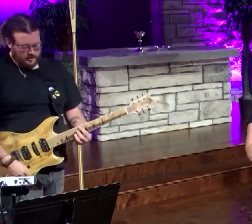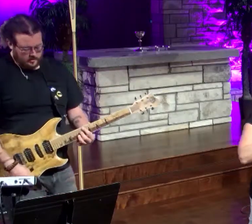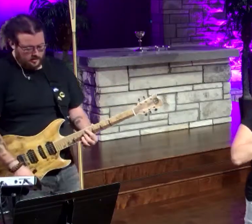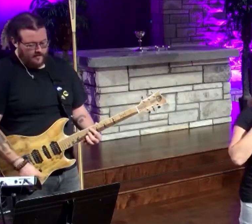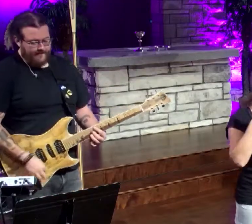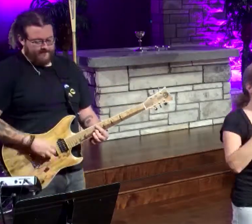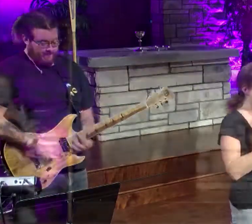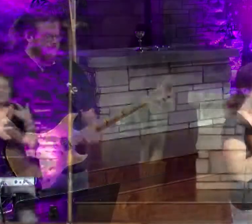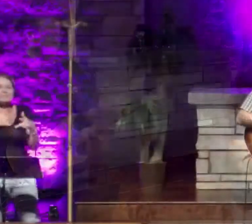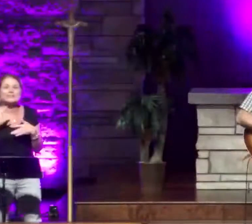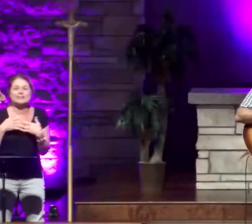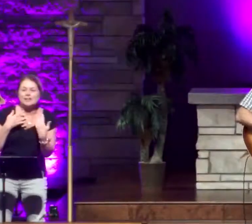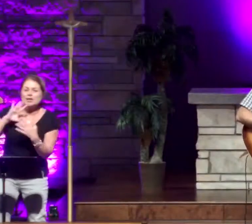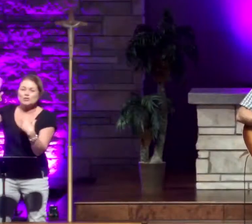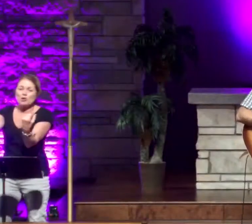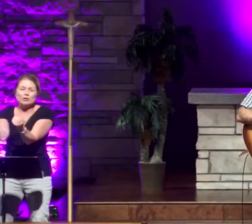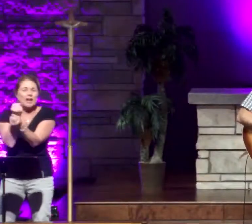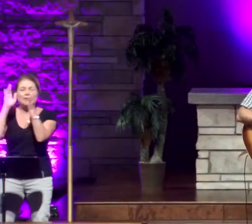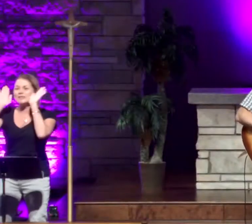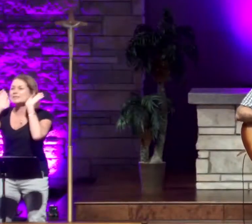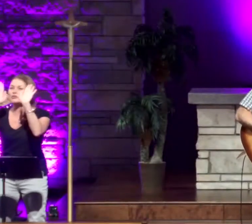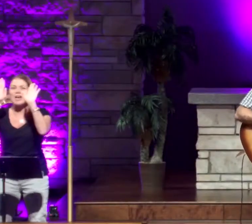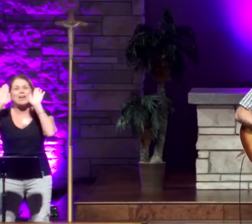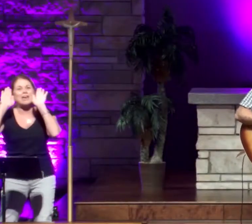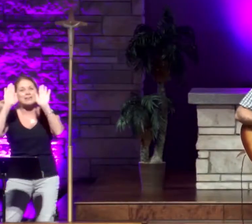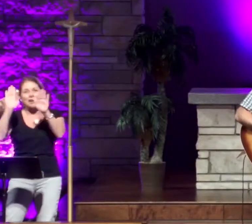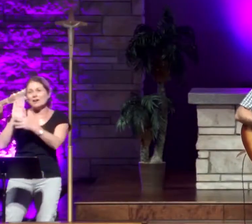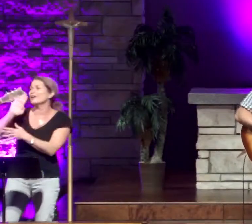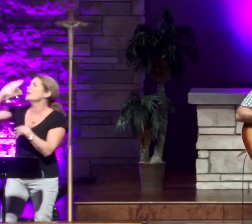came alive.